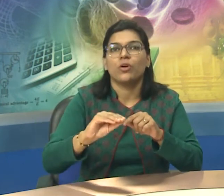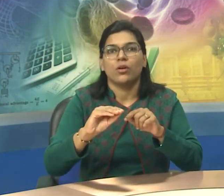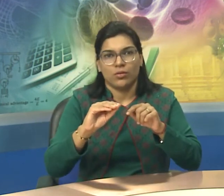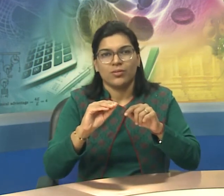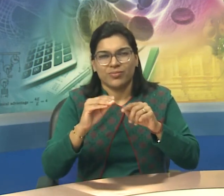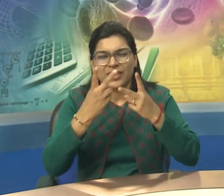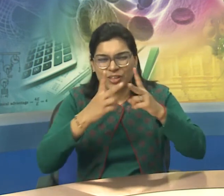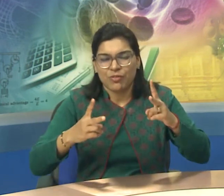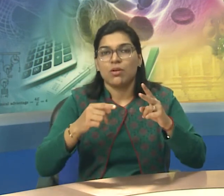Market,